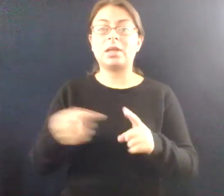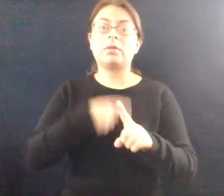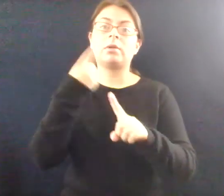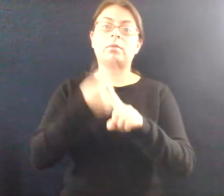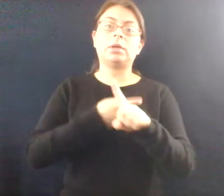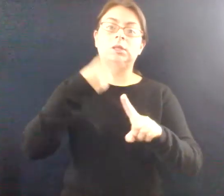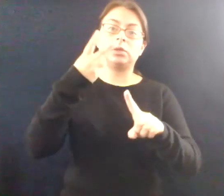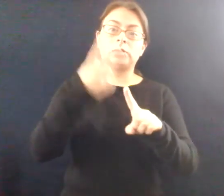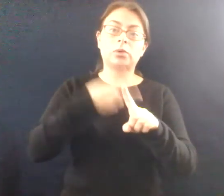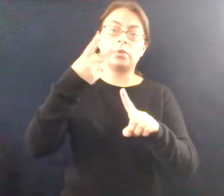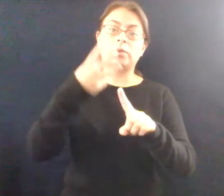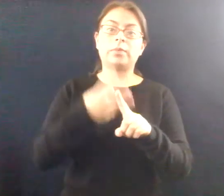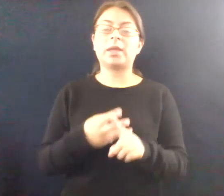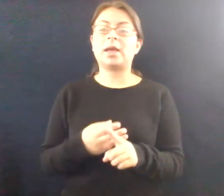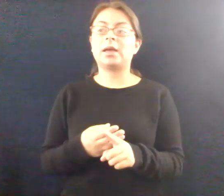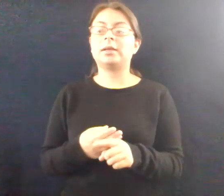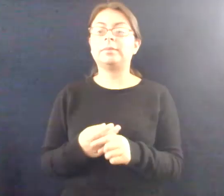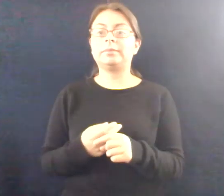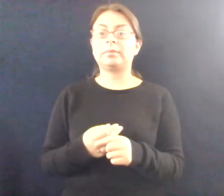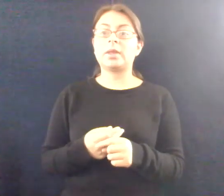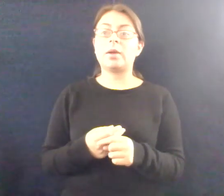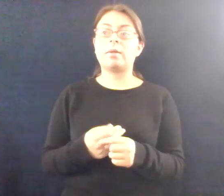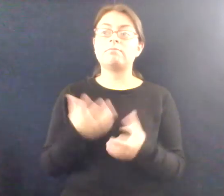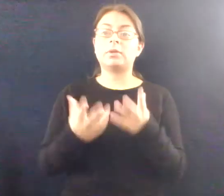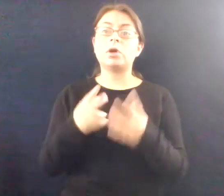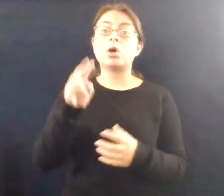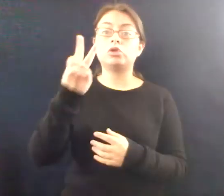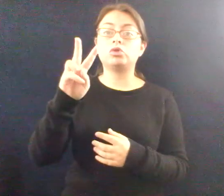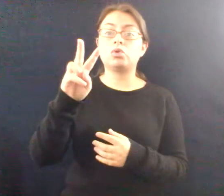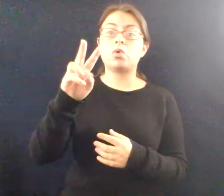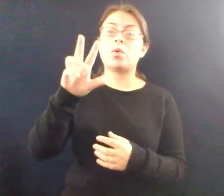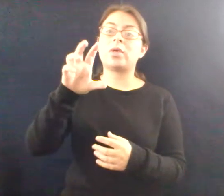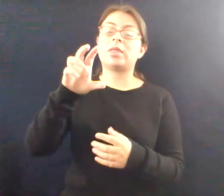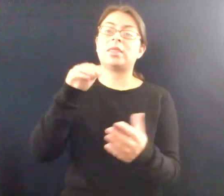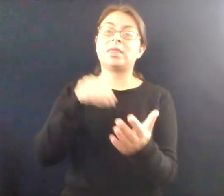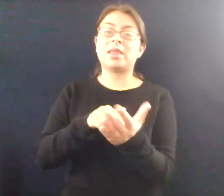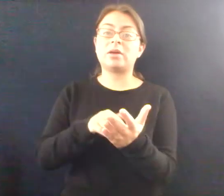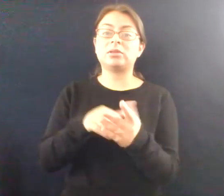there was as many as 2,000 people waiting anxiously for a ship.